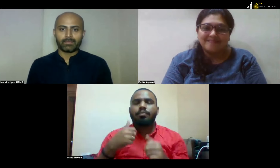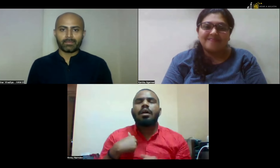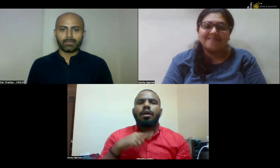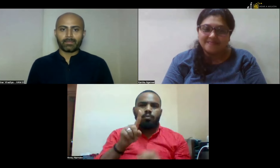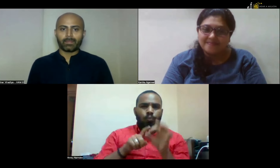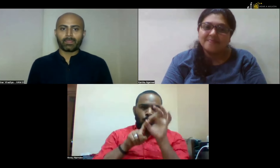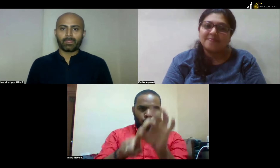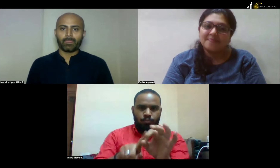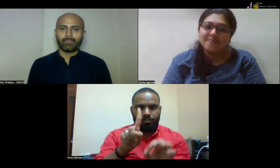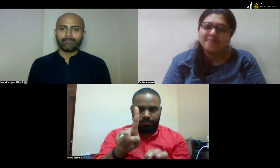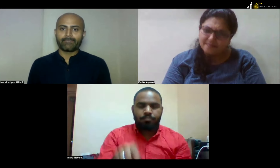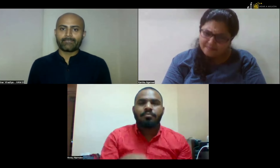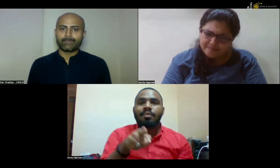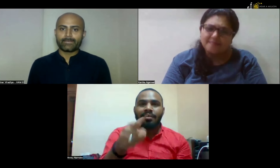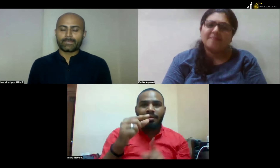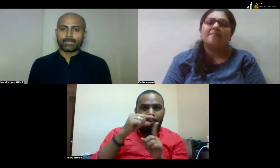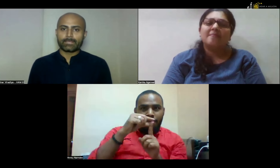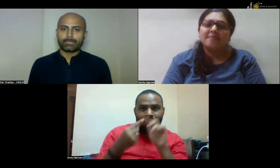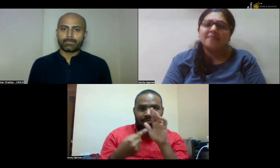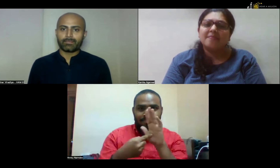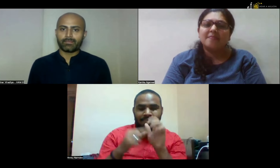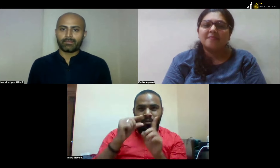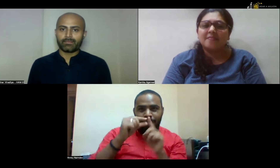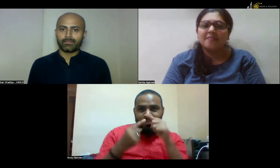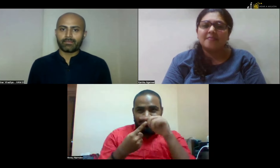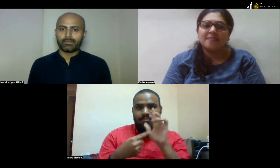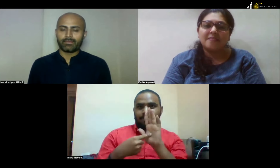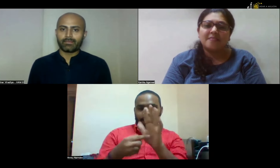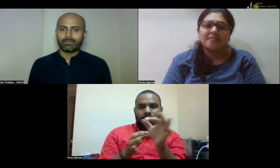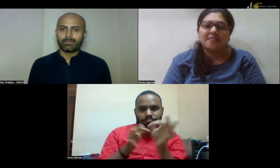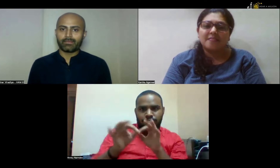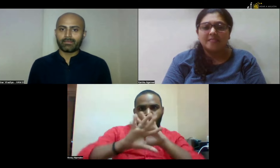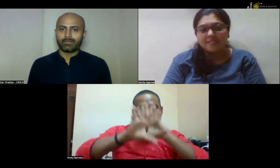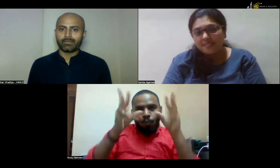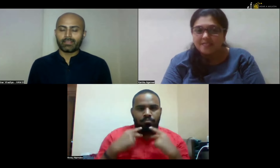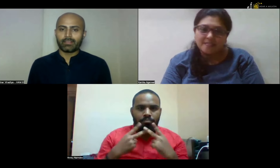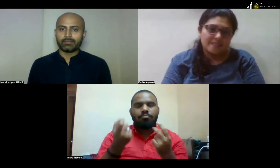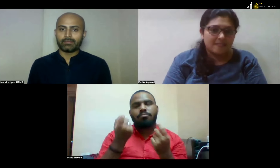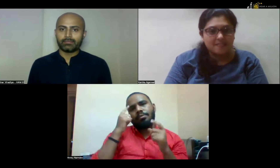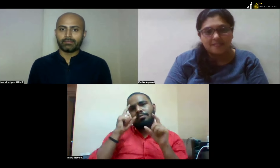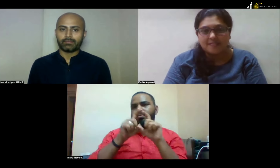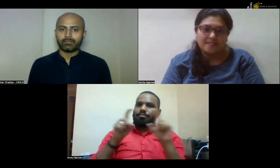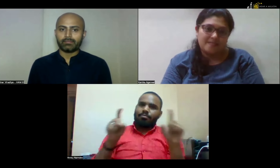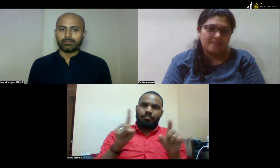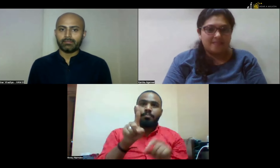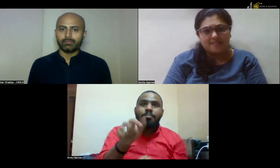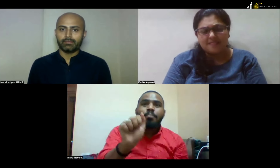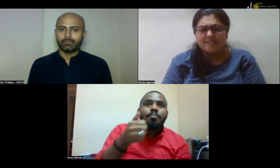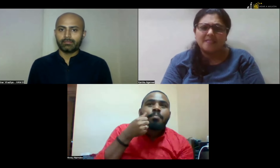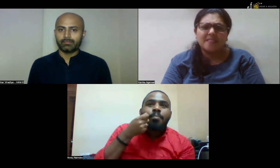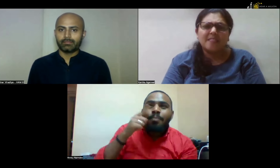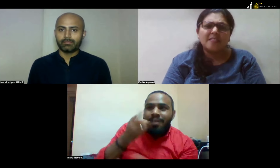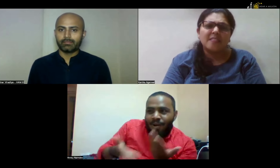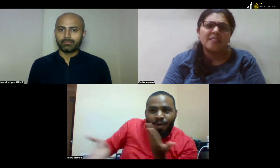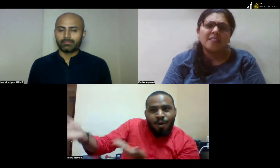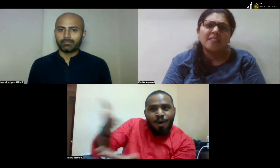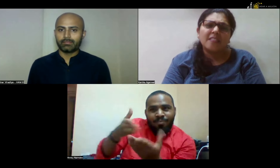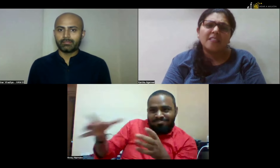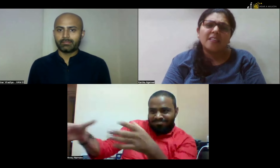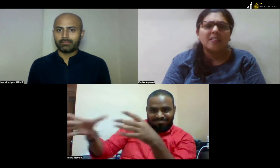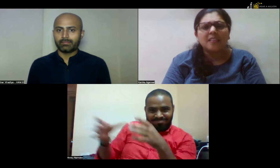name. So it was a great session. I saw it completely. And one thing out of your PPT, I mean, it